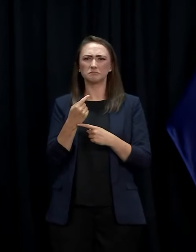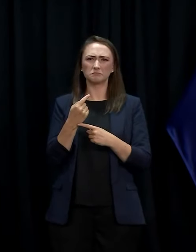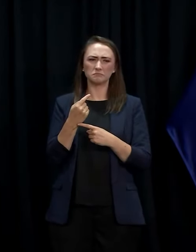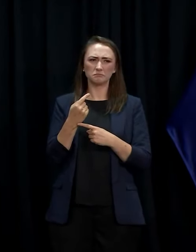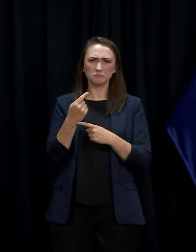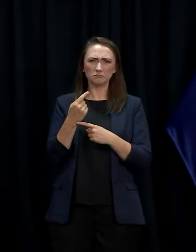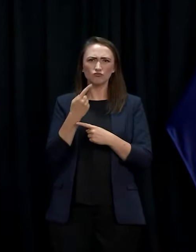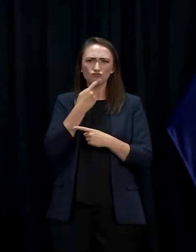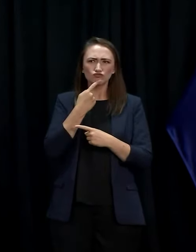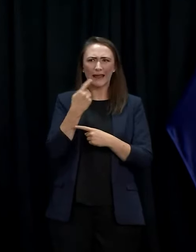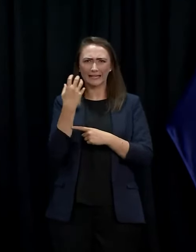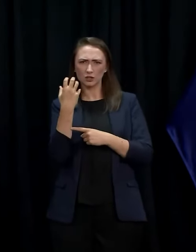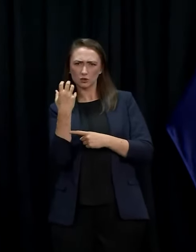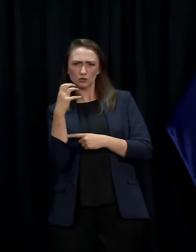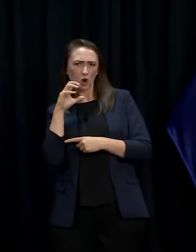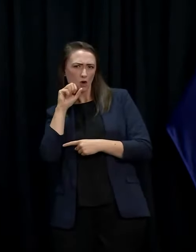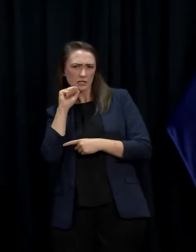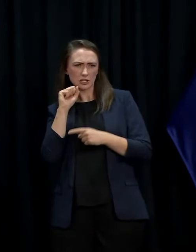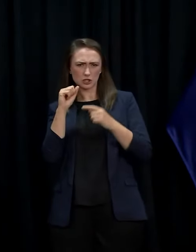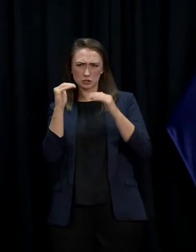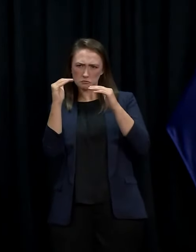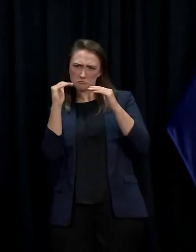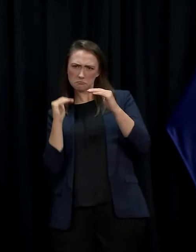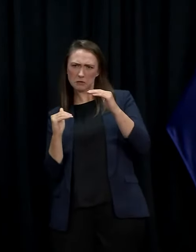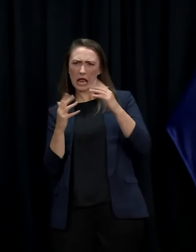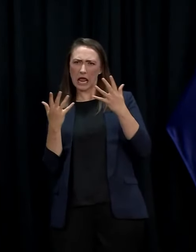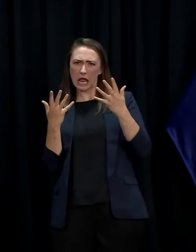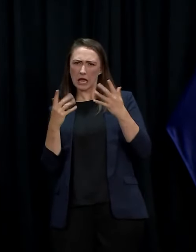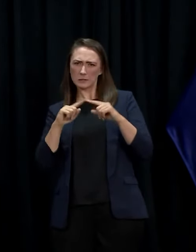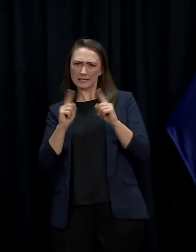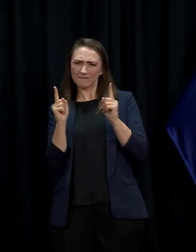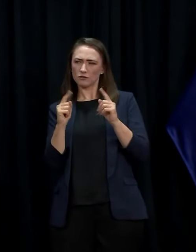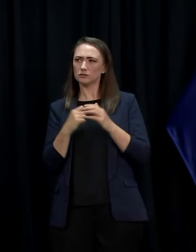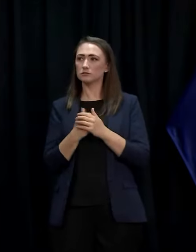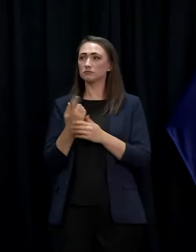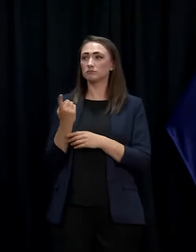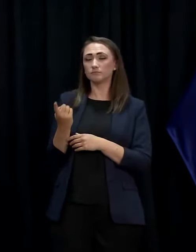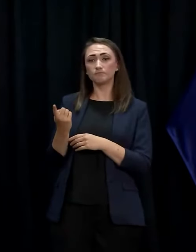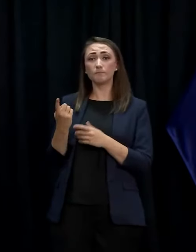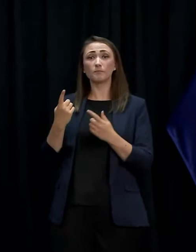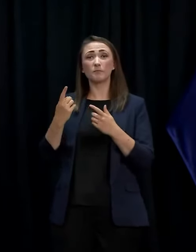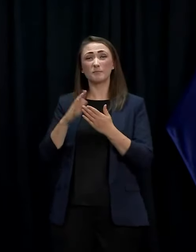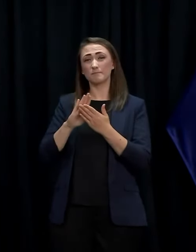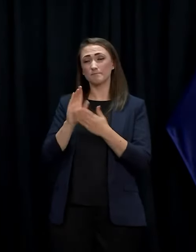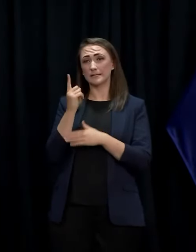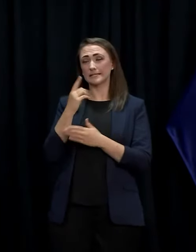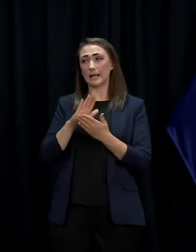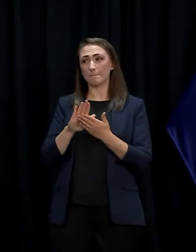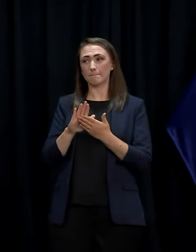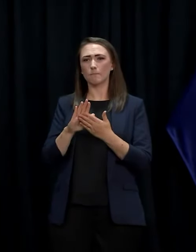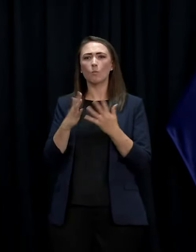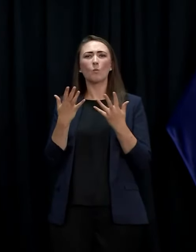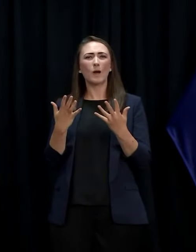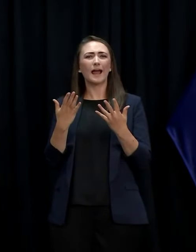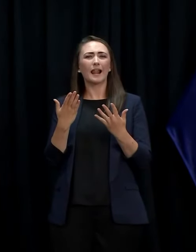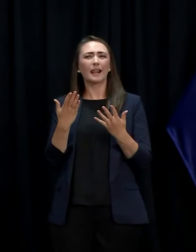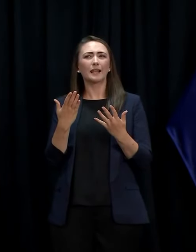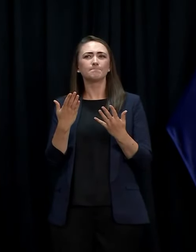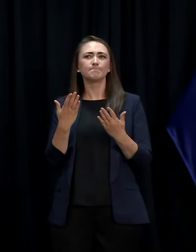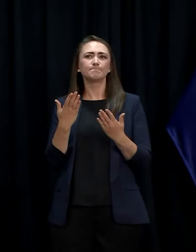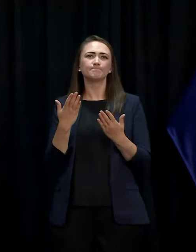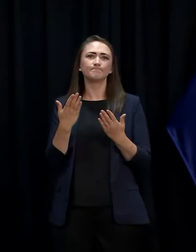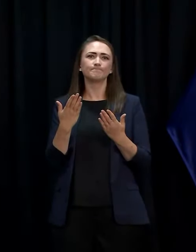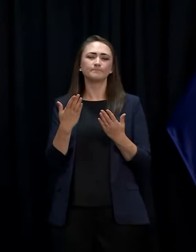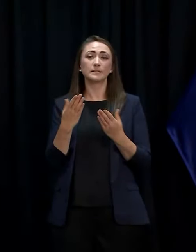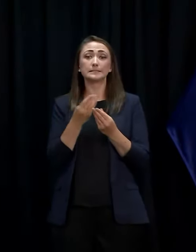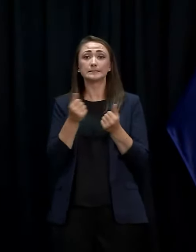all looking for at the moment is where we're at in terms of the overall peak and, in all parts of the country. I'm aware that there are